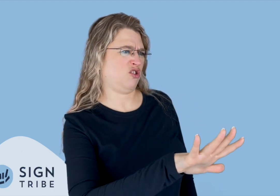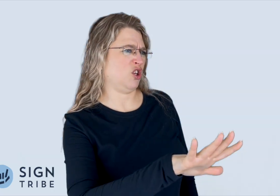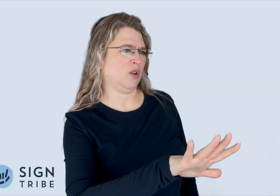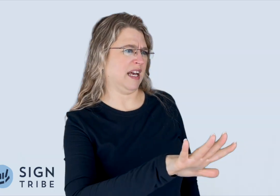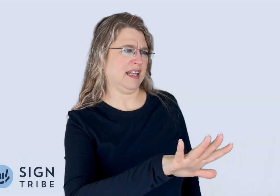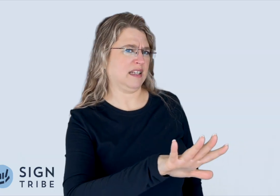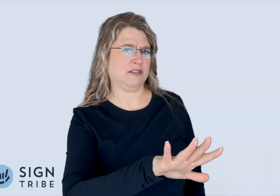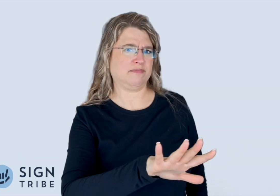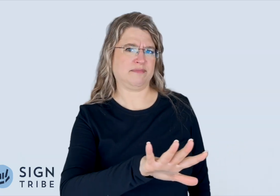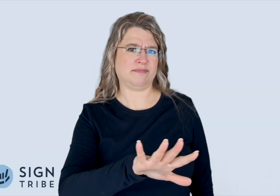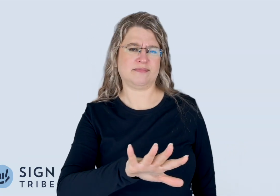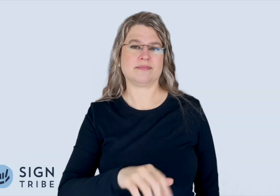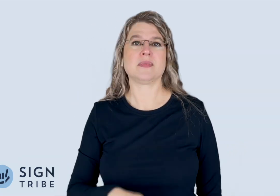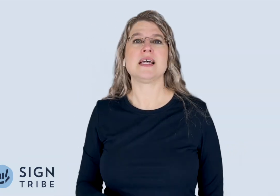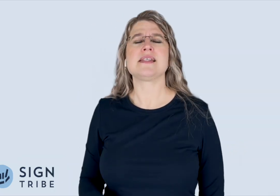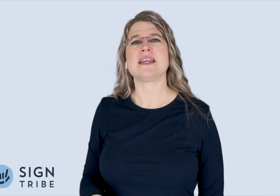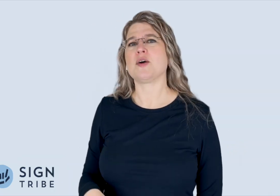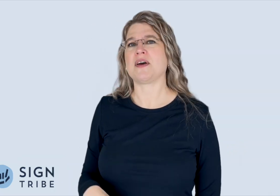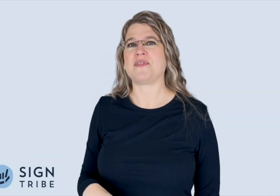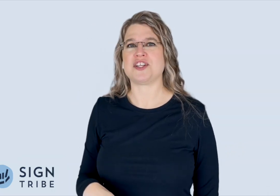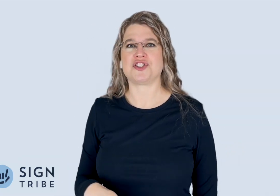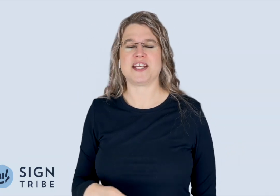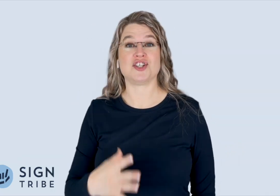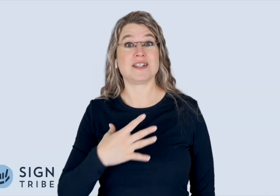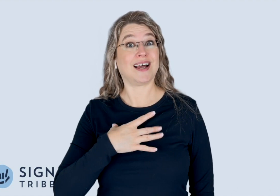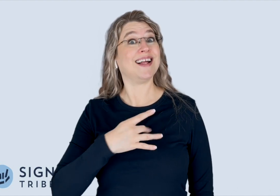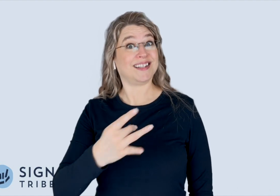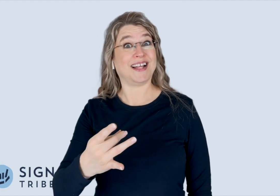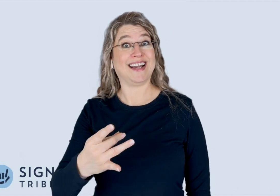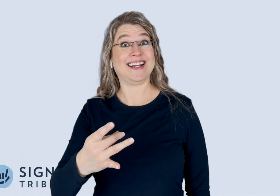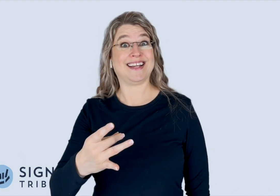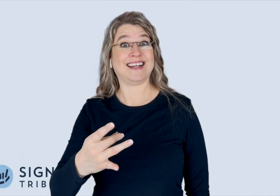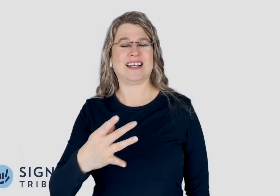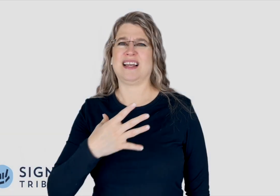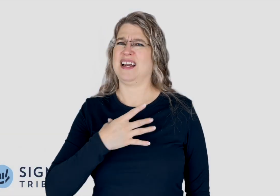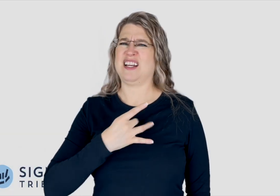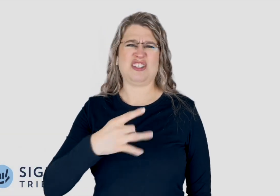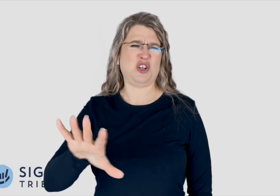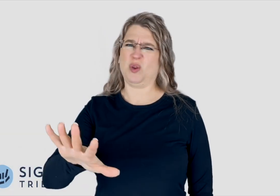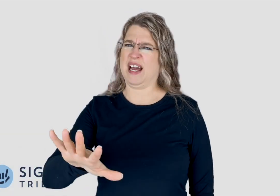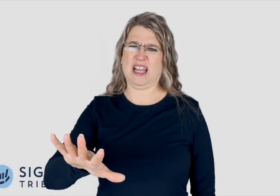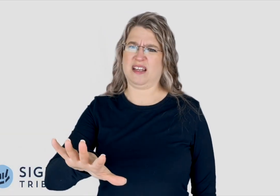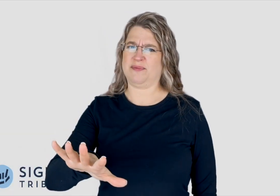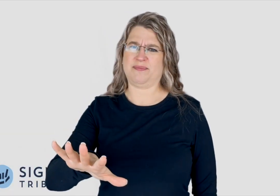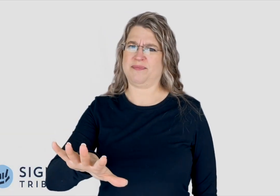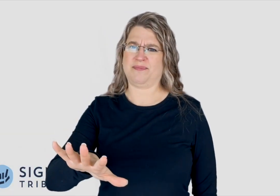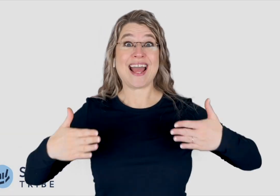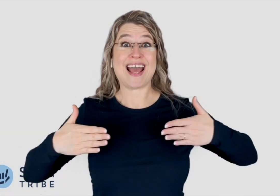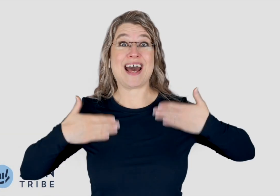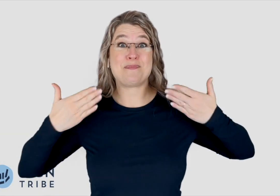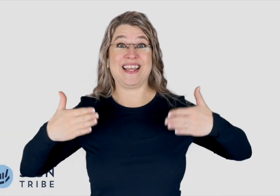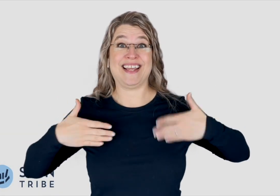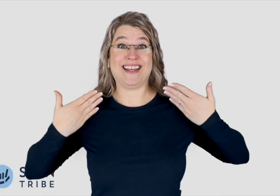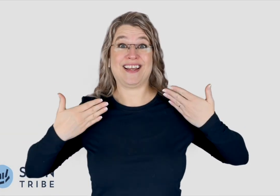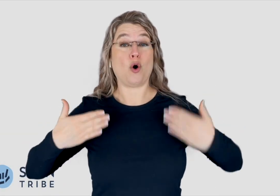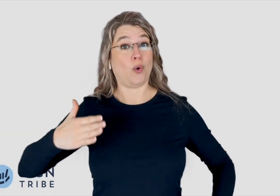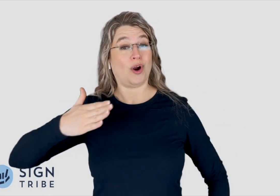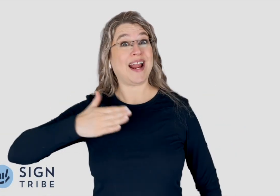Don't like. See how my face changes? Like, don't like. Happy or